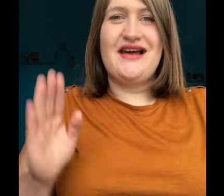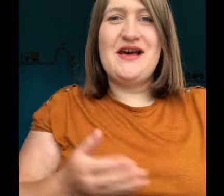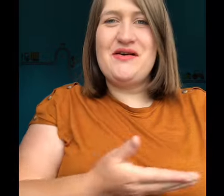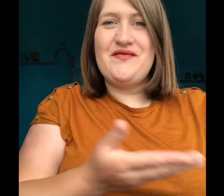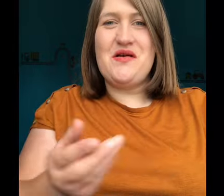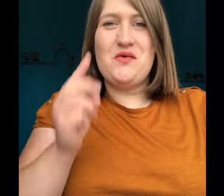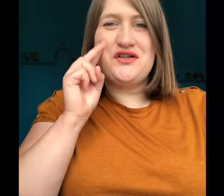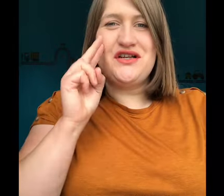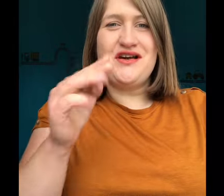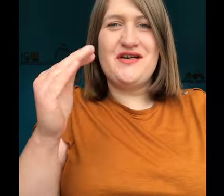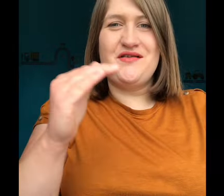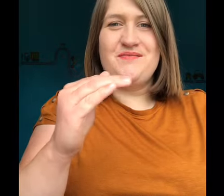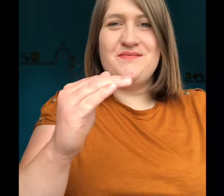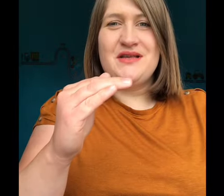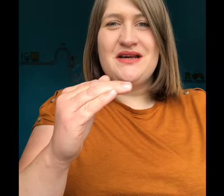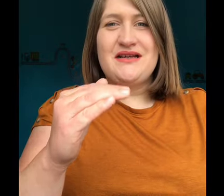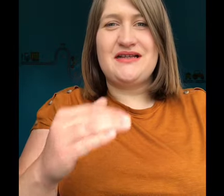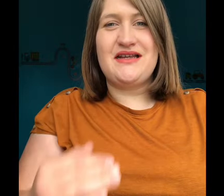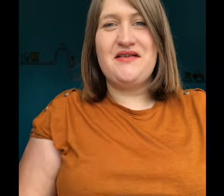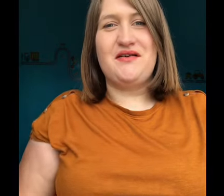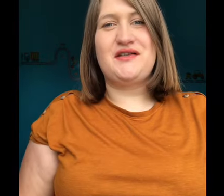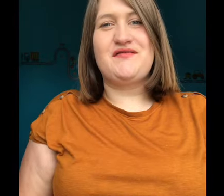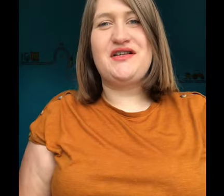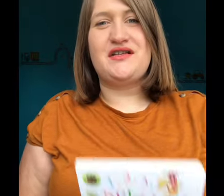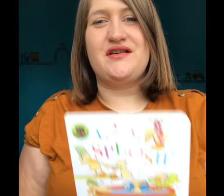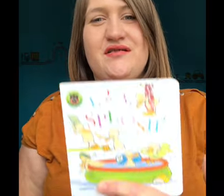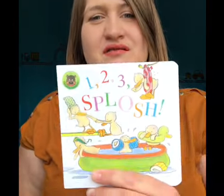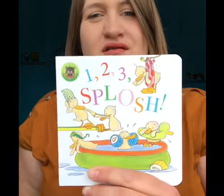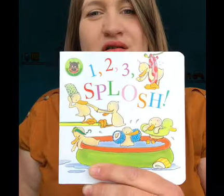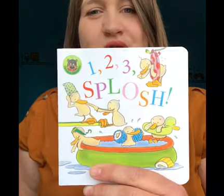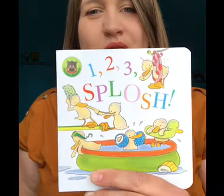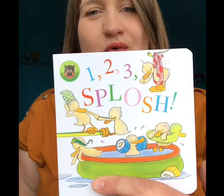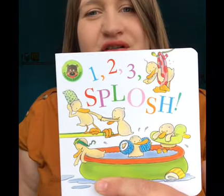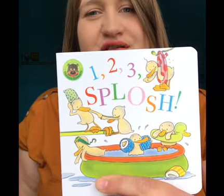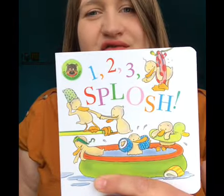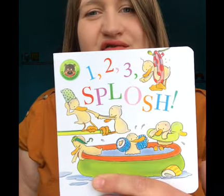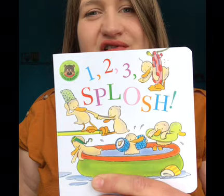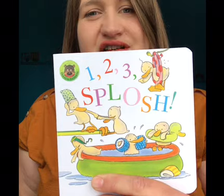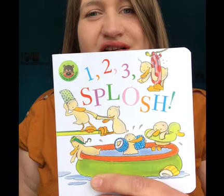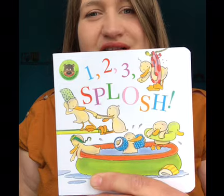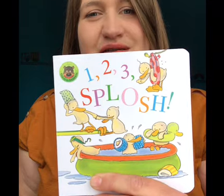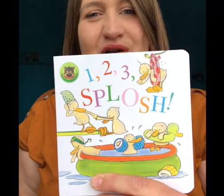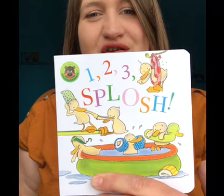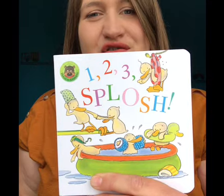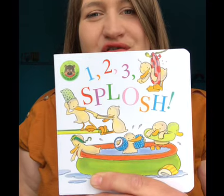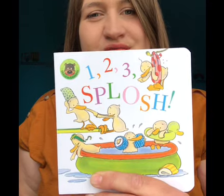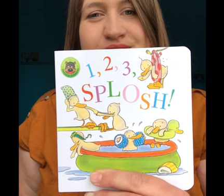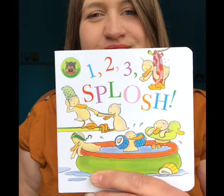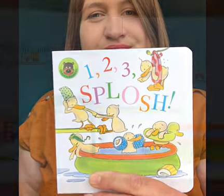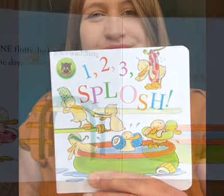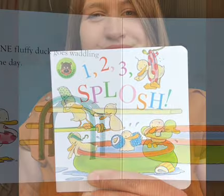Hello everyone watching at home. Today I'm going to read to you 1, 2, 3, Splosh.